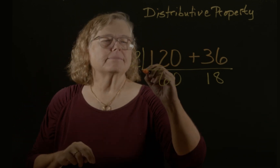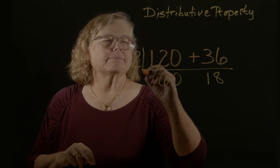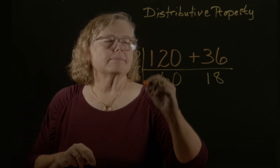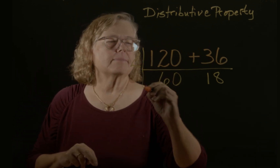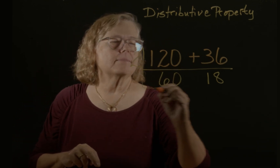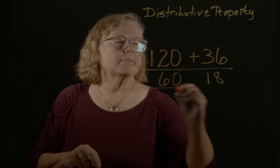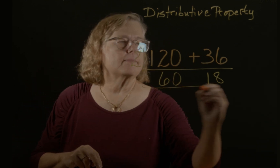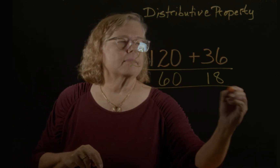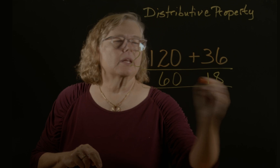They are both even.